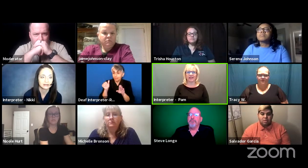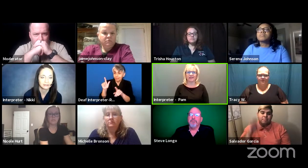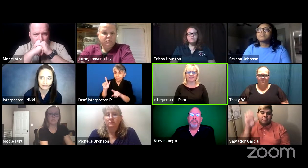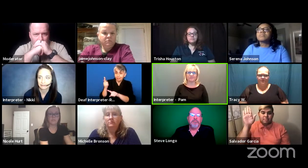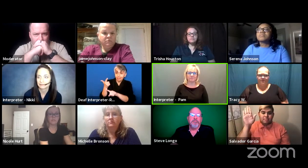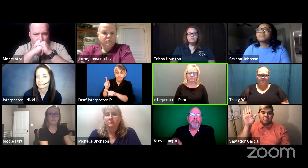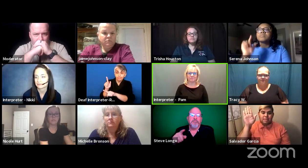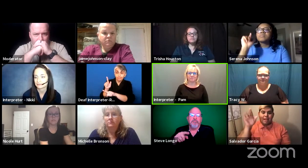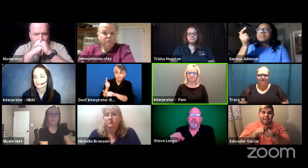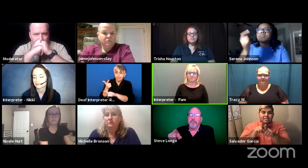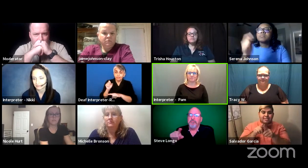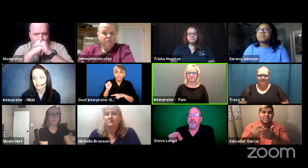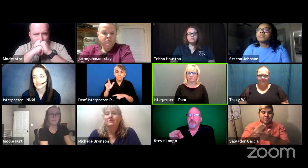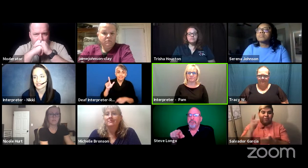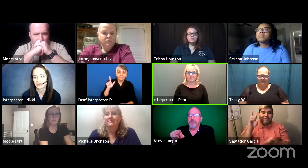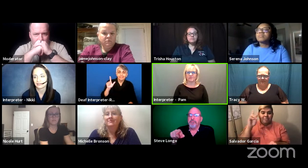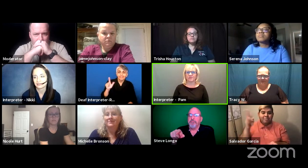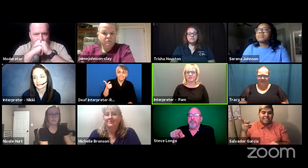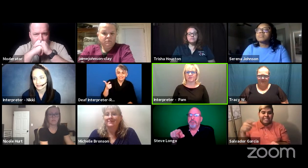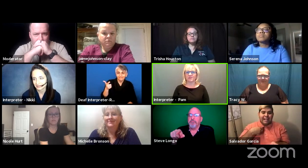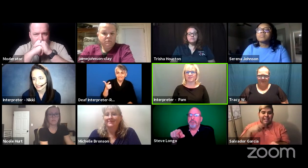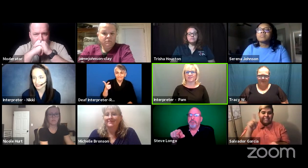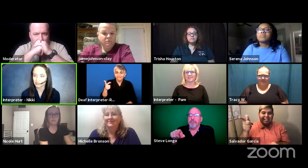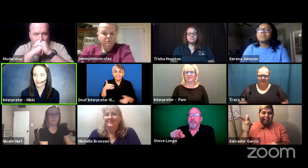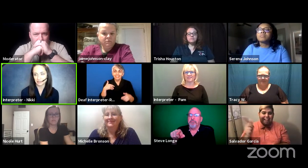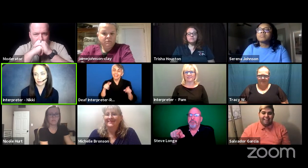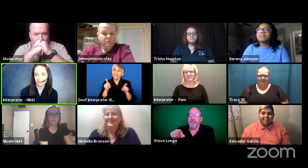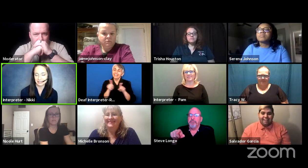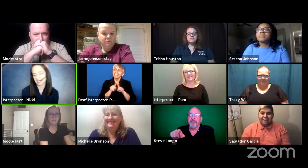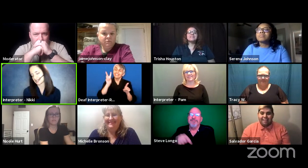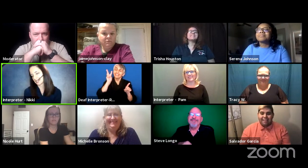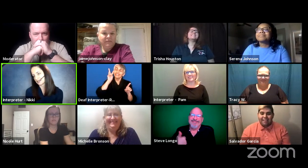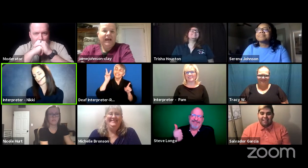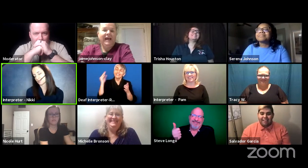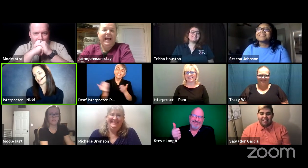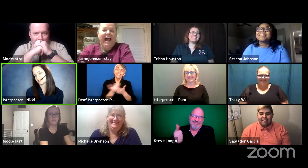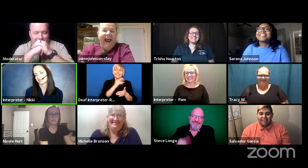second? Sal, as a new vice president, I second the motion.